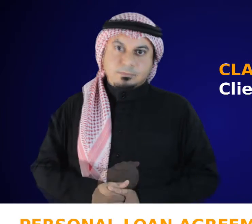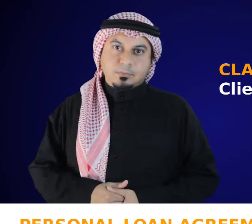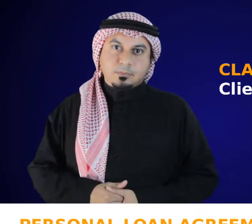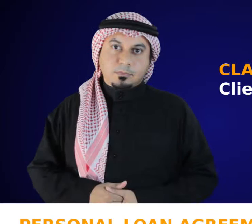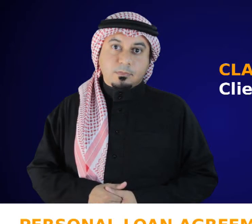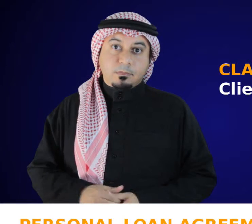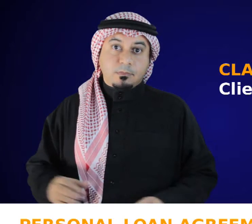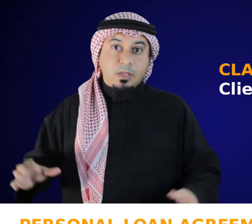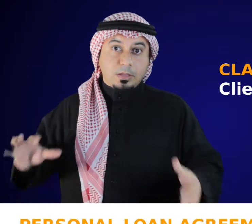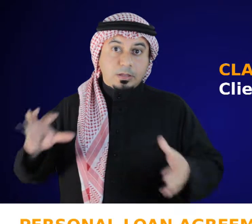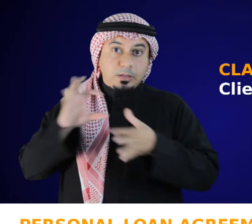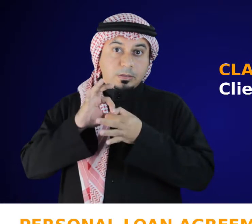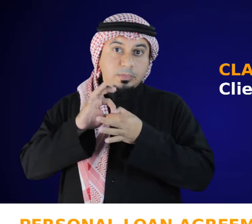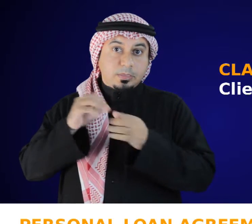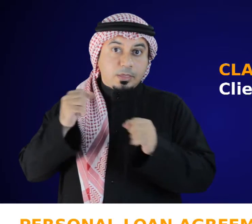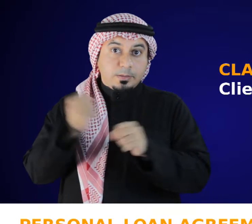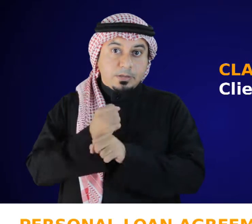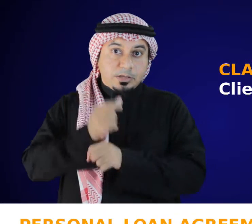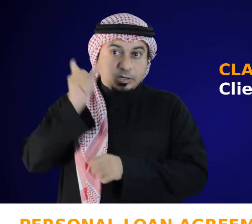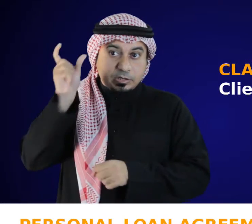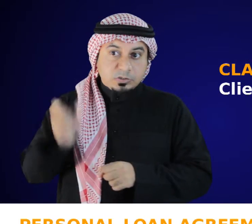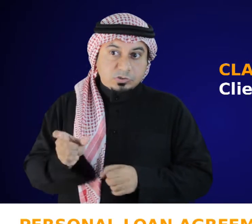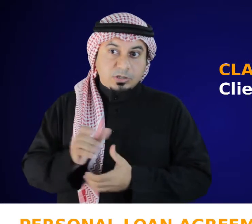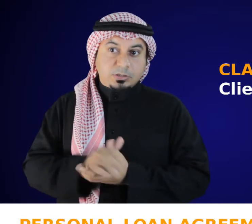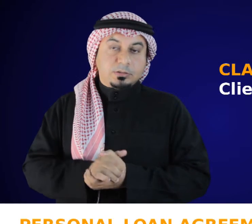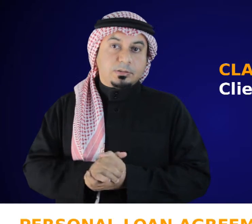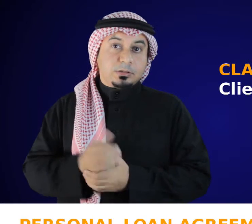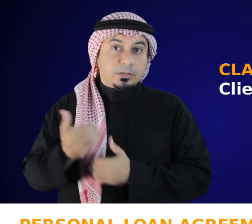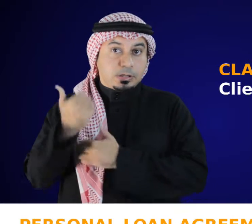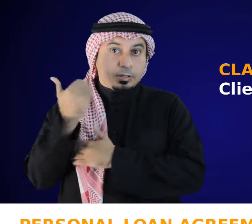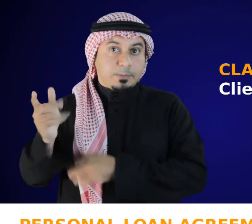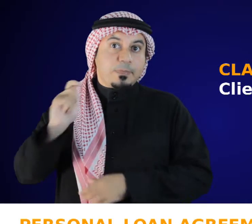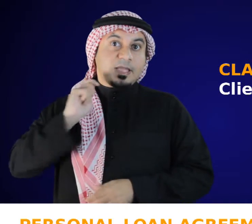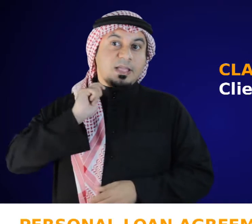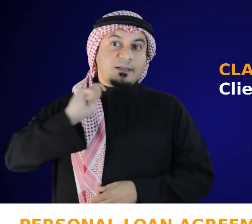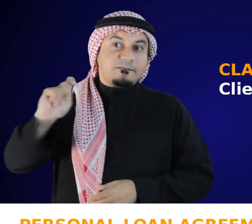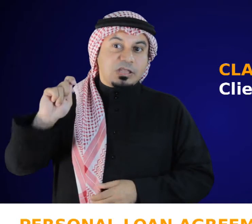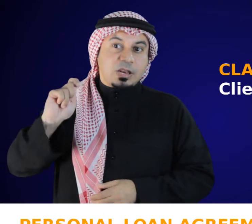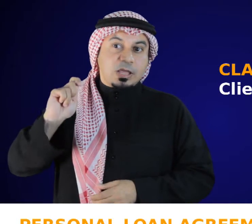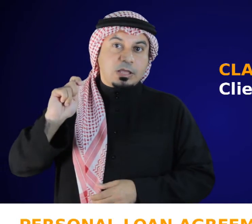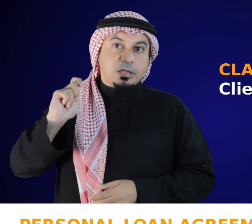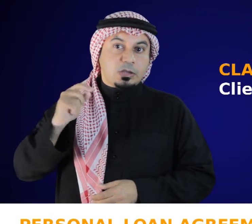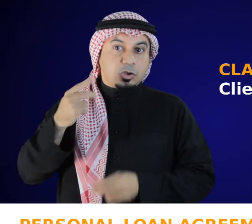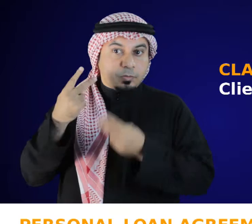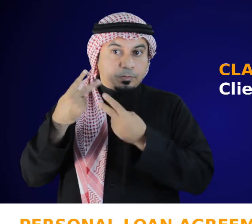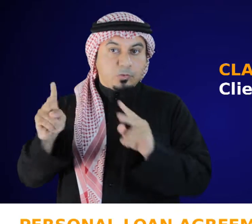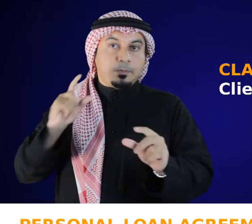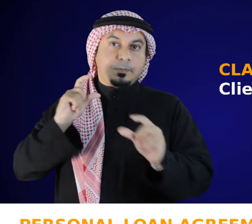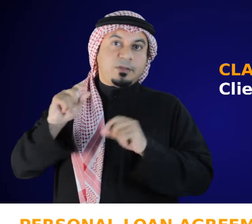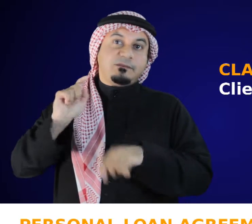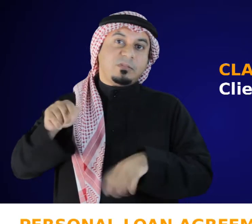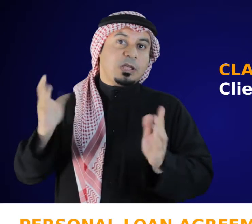Four, the client hereby undertakes to provide a guarantor at any time within the loan period if so required by the